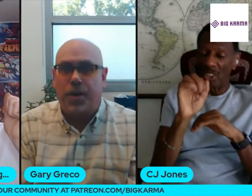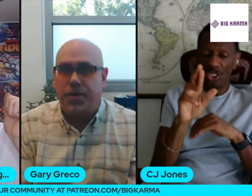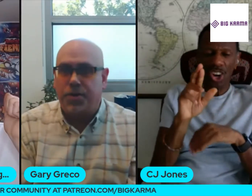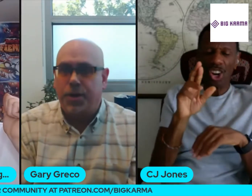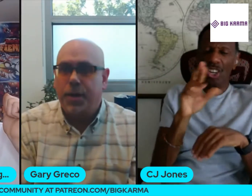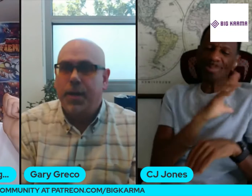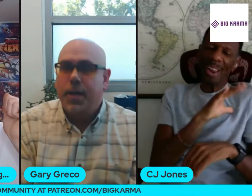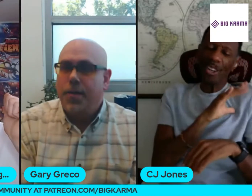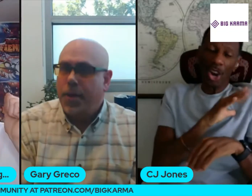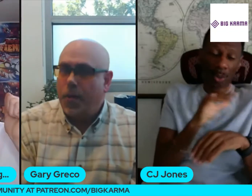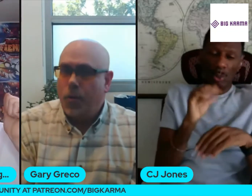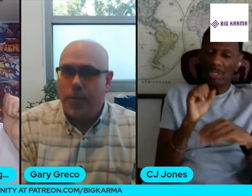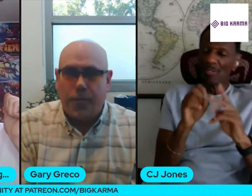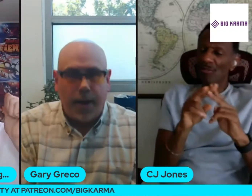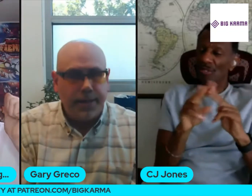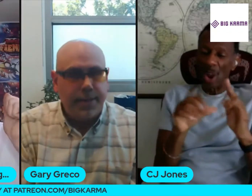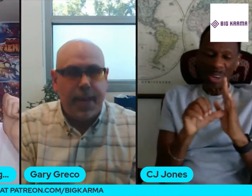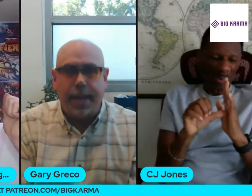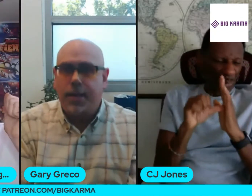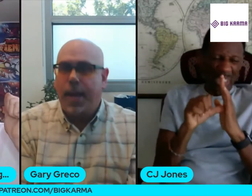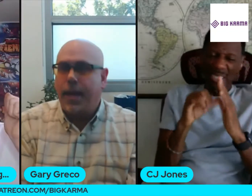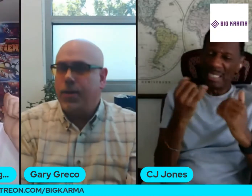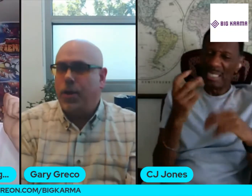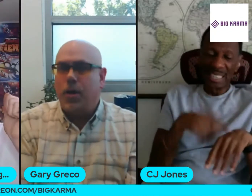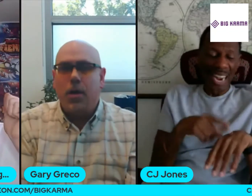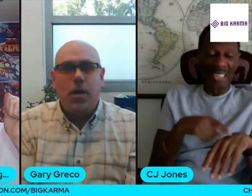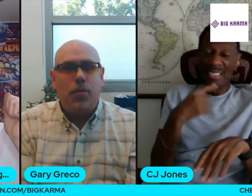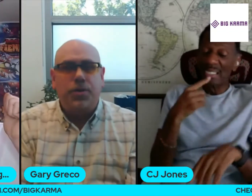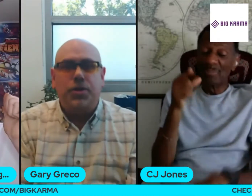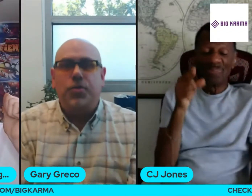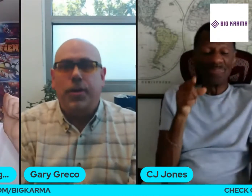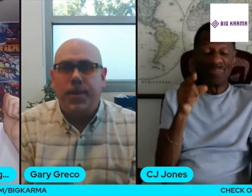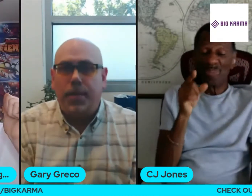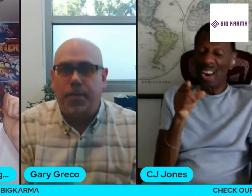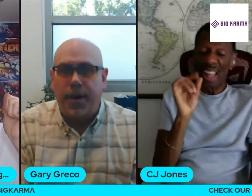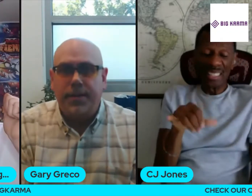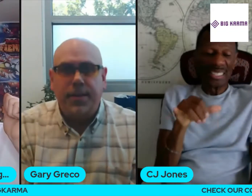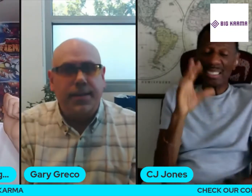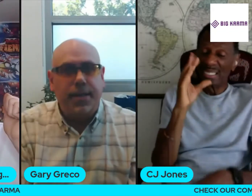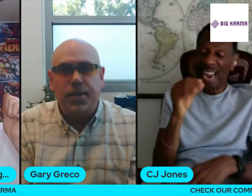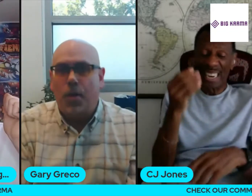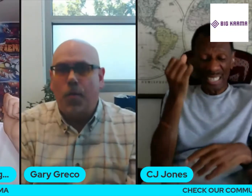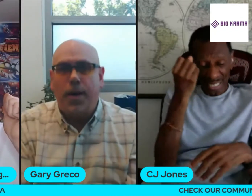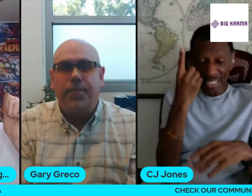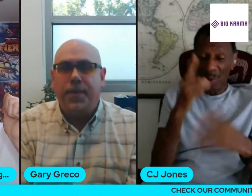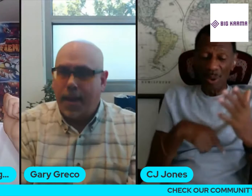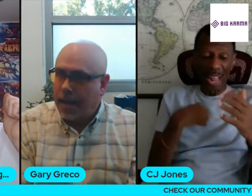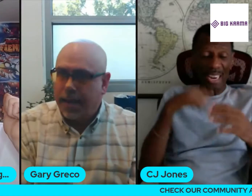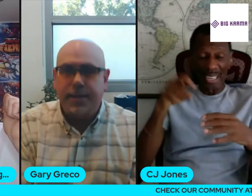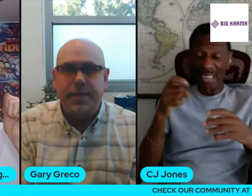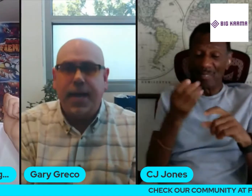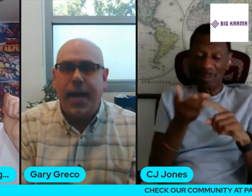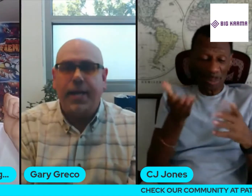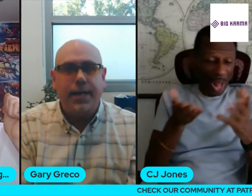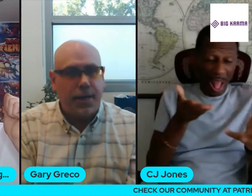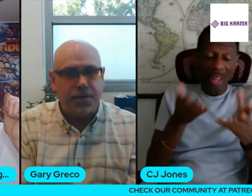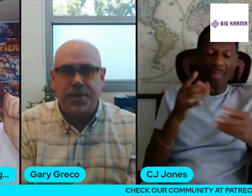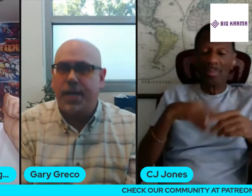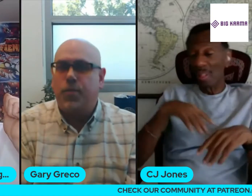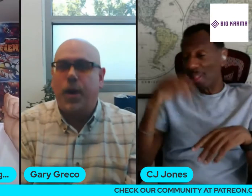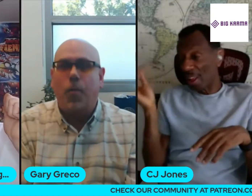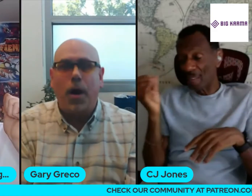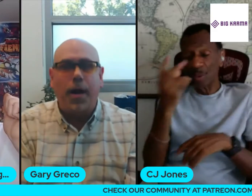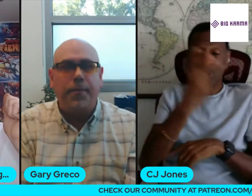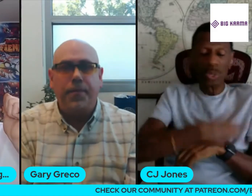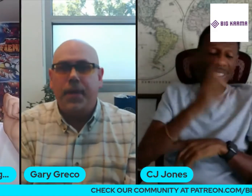during the audition. They were impressed. Edgar was extremely impressed and said, you know what? I like this guy. He